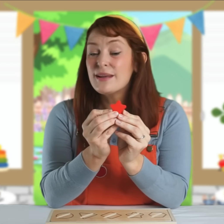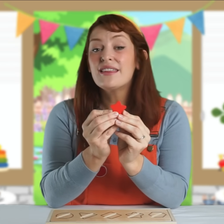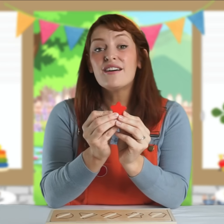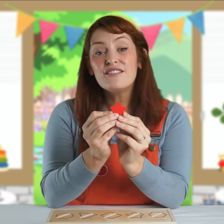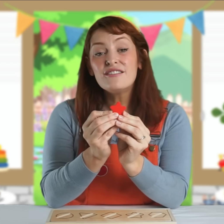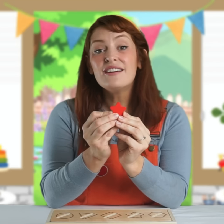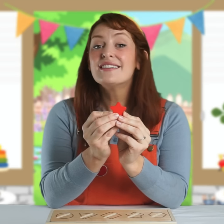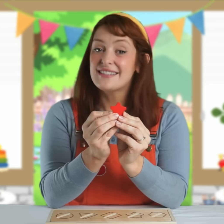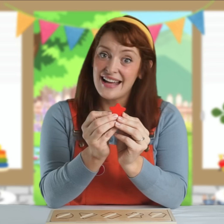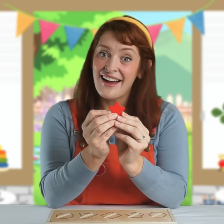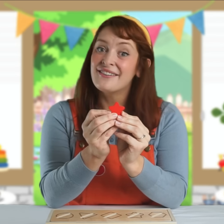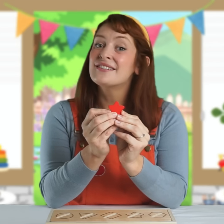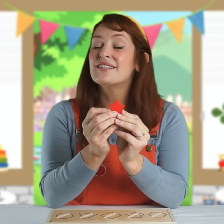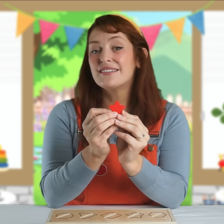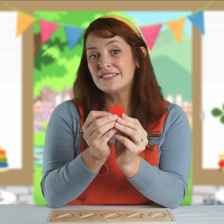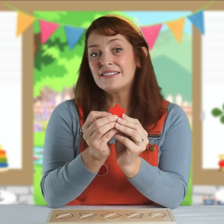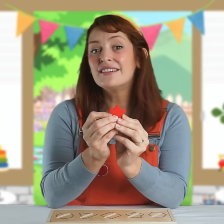the sound.